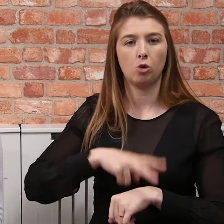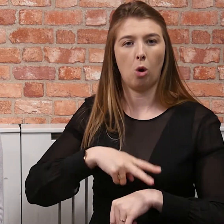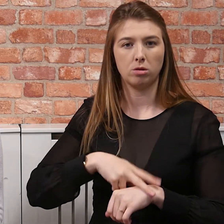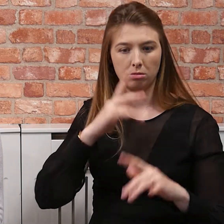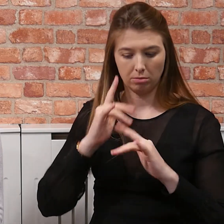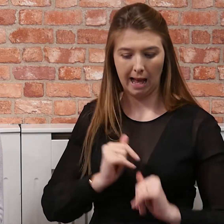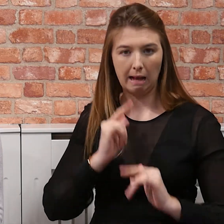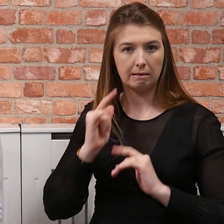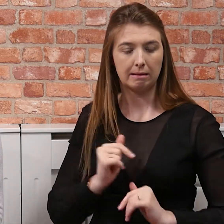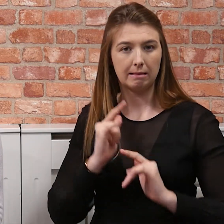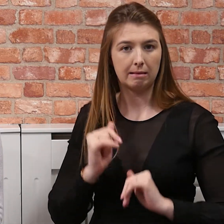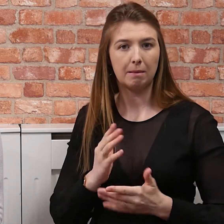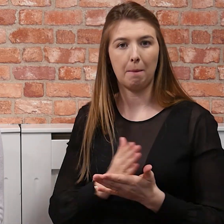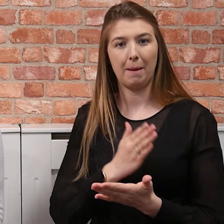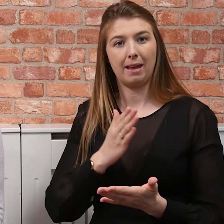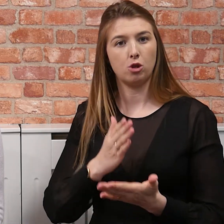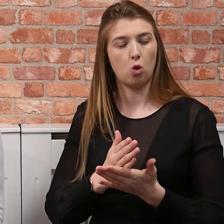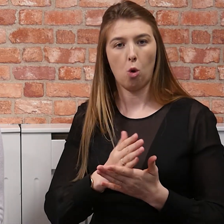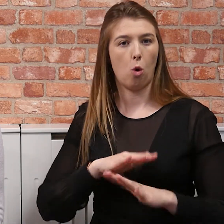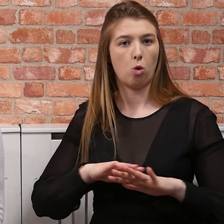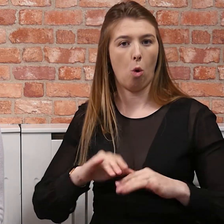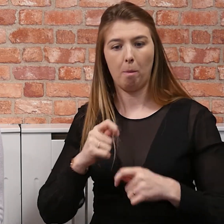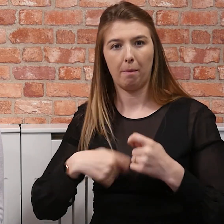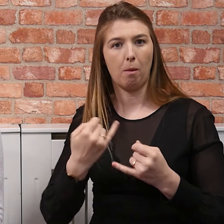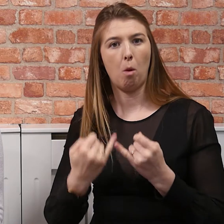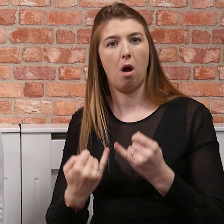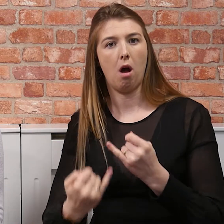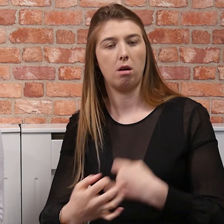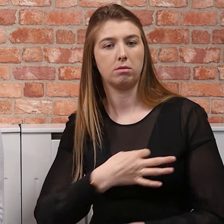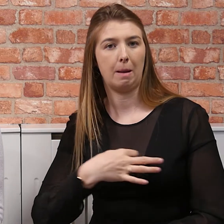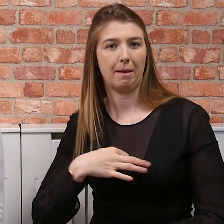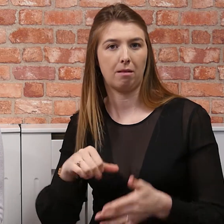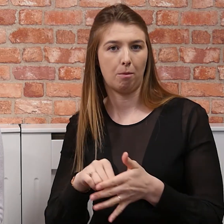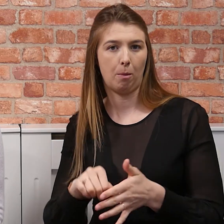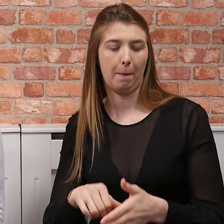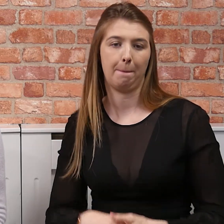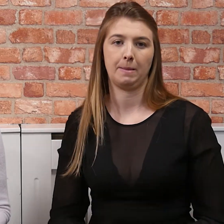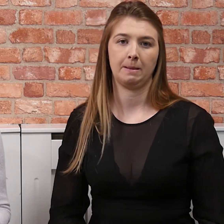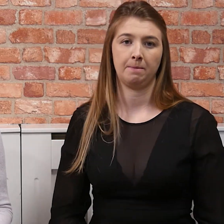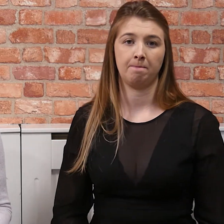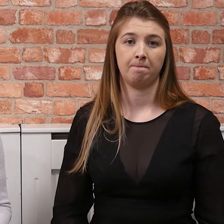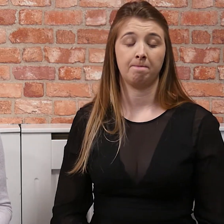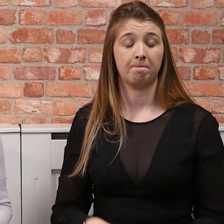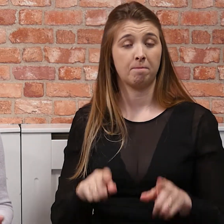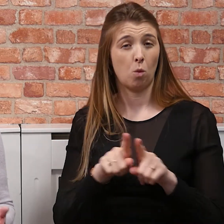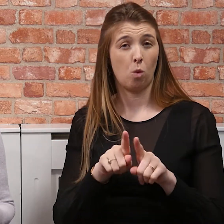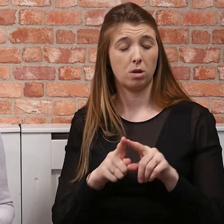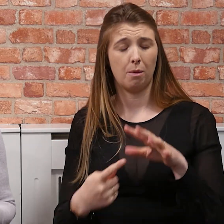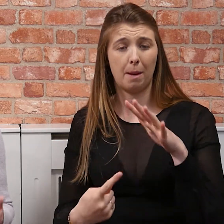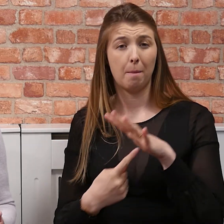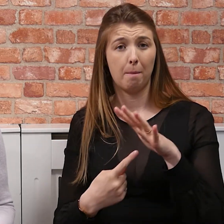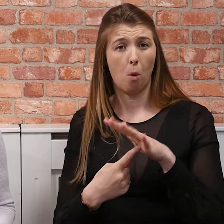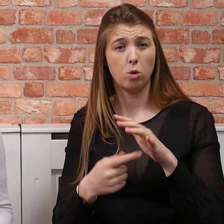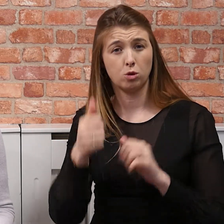that it doesn't cause more medical problems later on. And I think what's important to know is there is